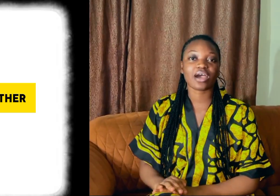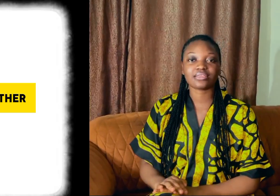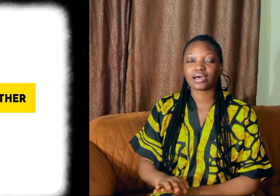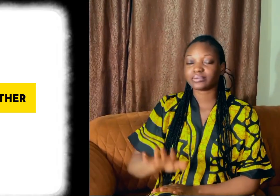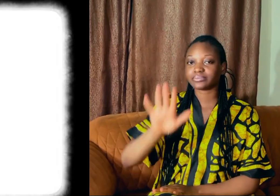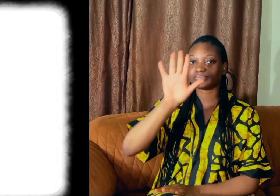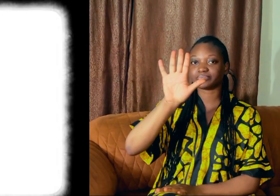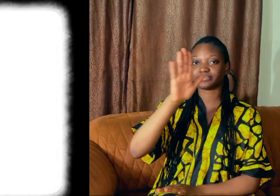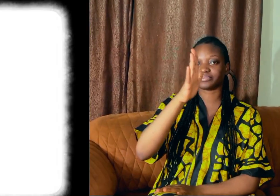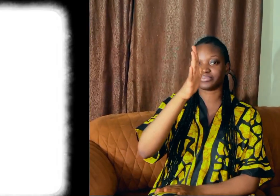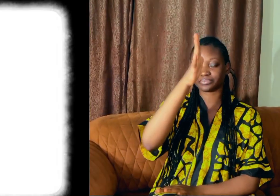father,